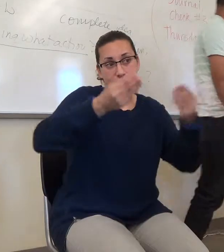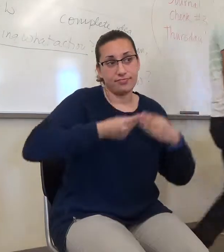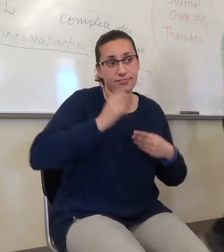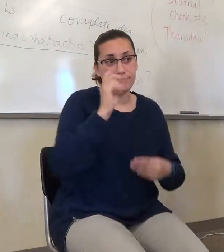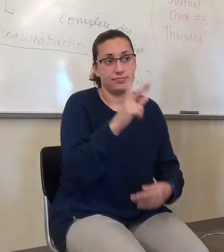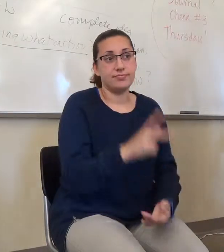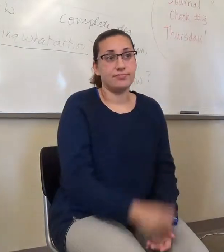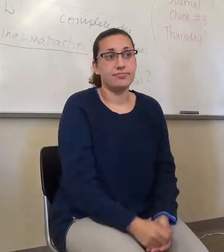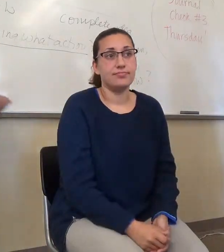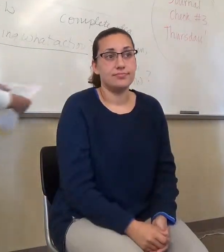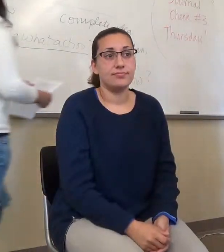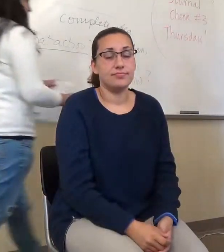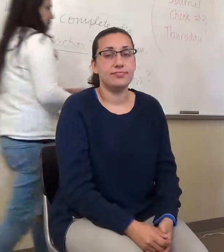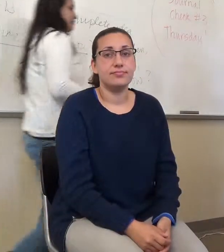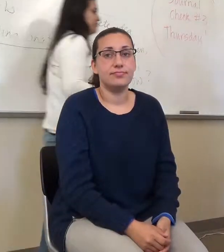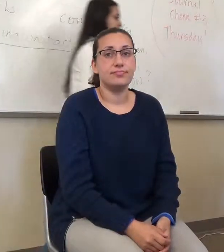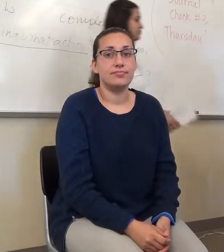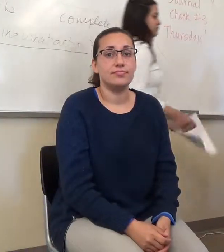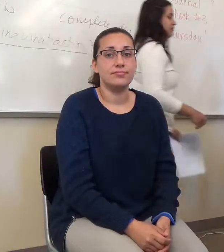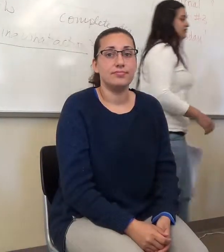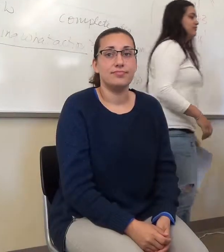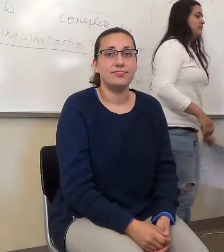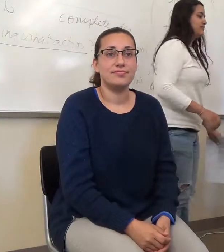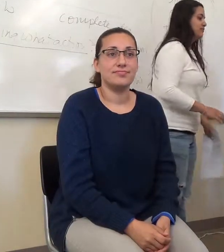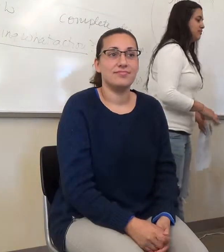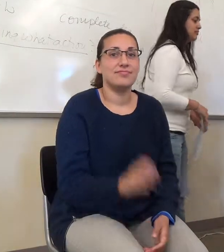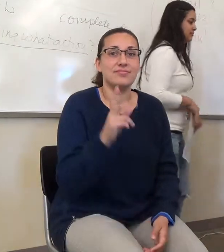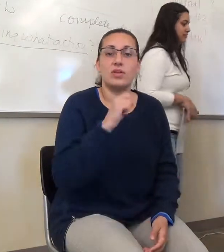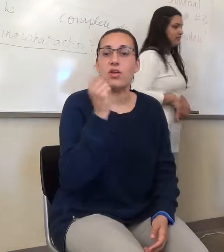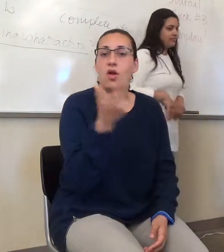at the start of class, with all 12 pages